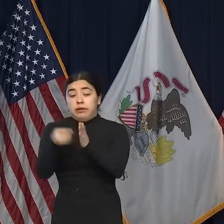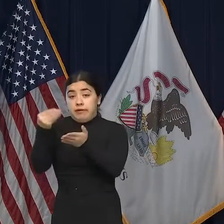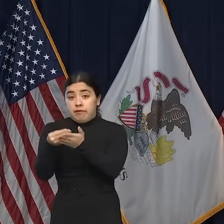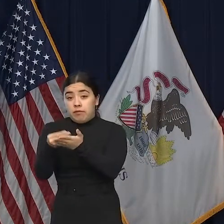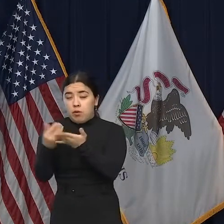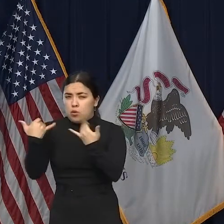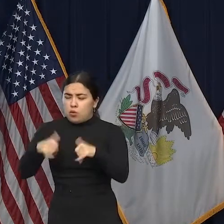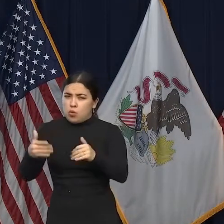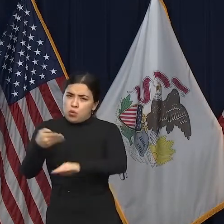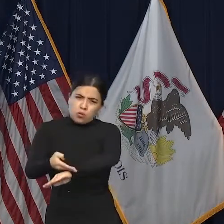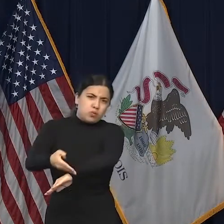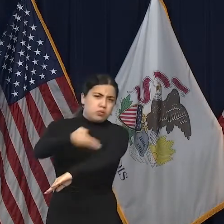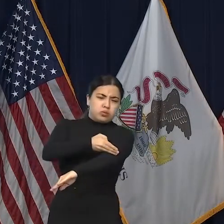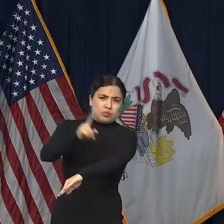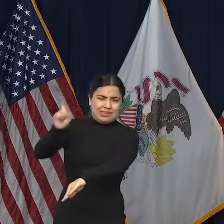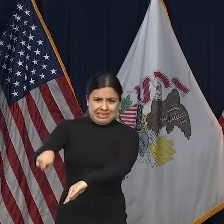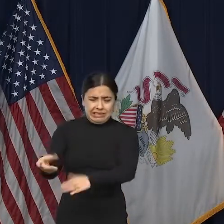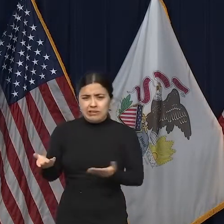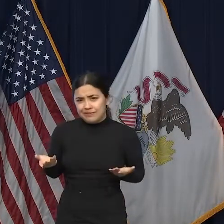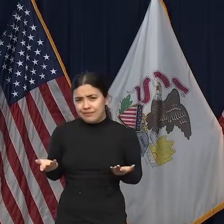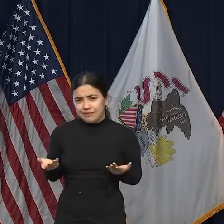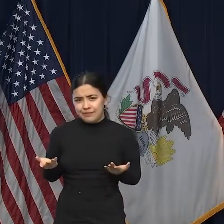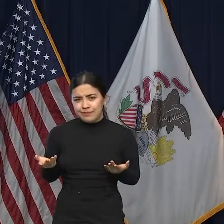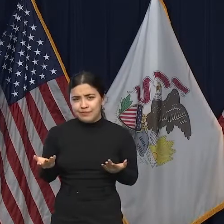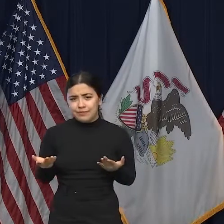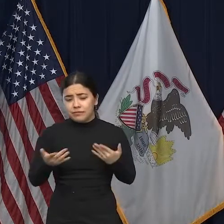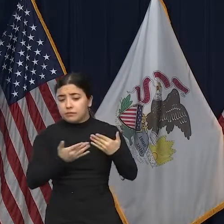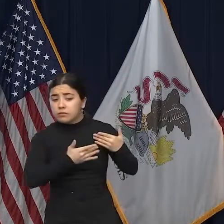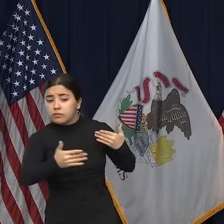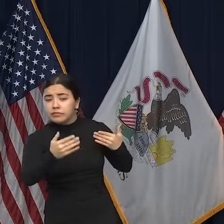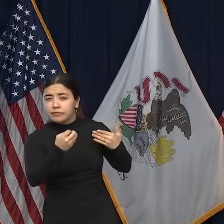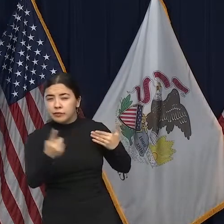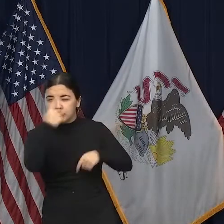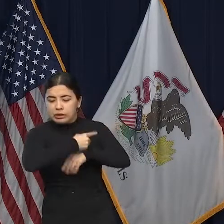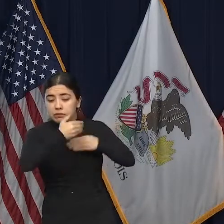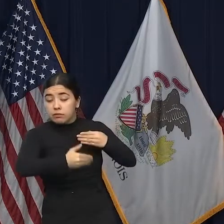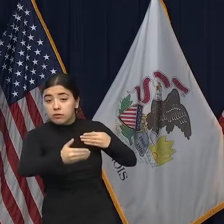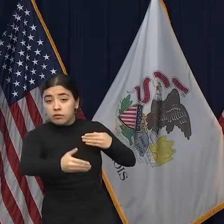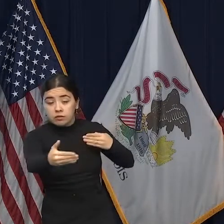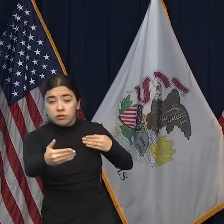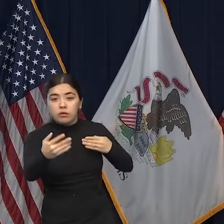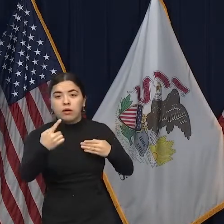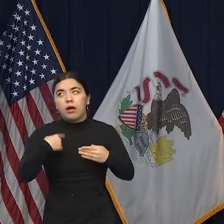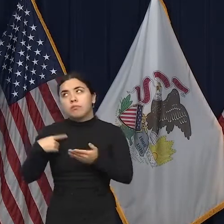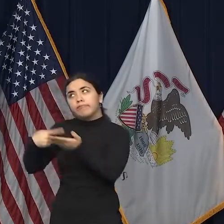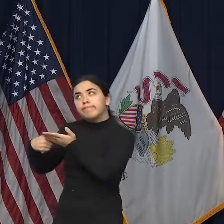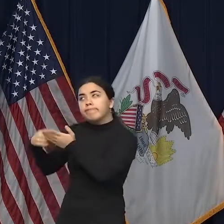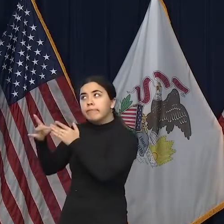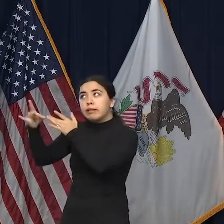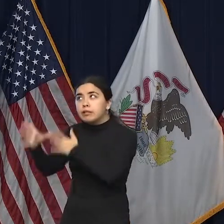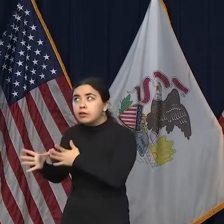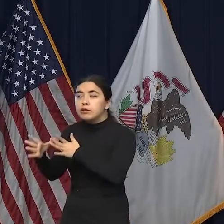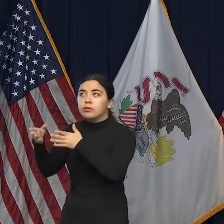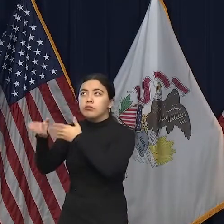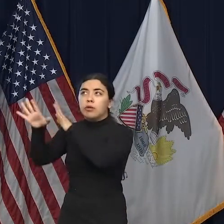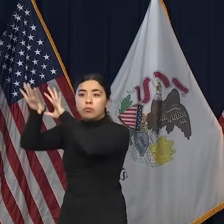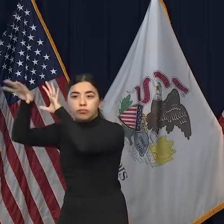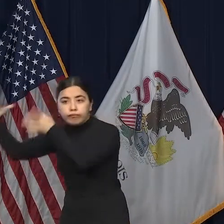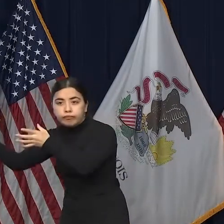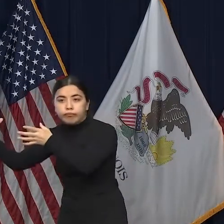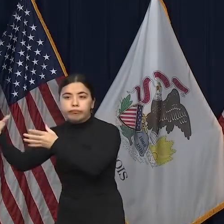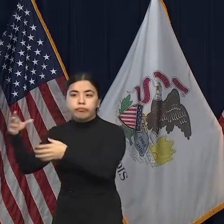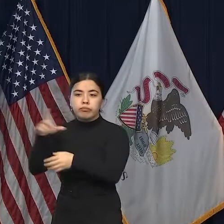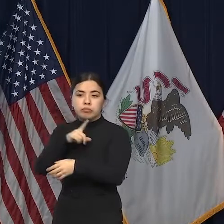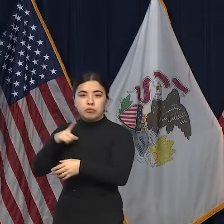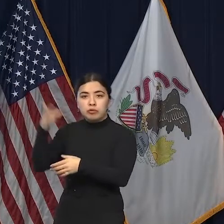fundamental structural change. In the coming days, I'll be talking with the leaders in the General Assembly about our path forward, but here's what